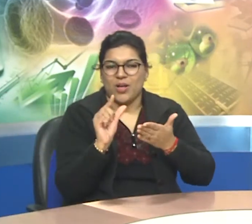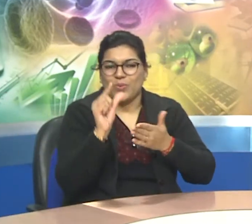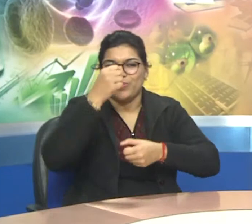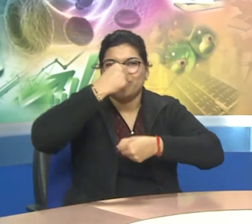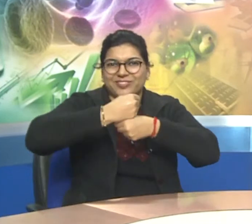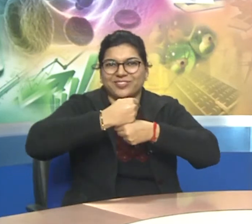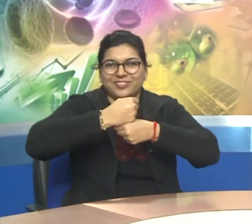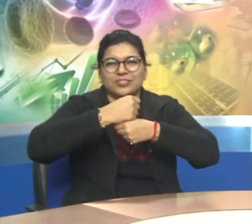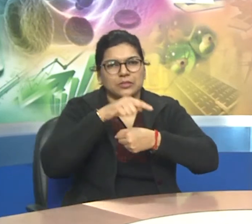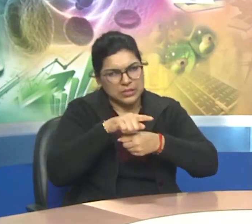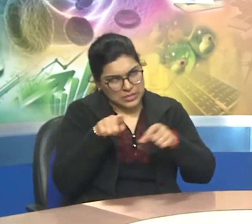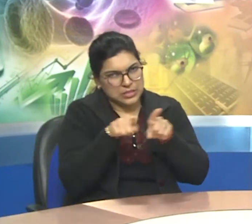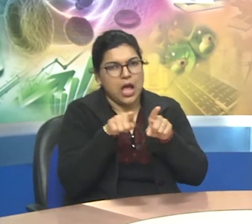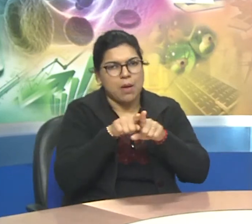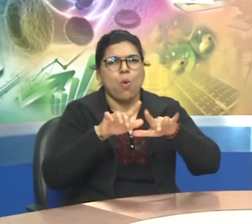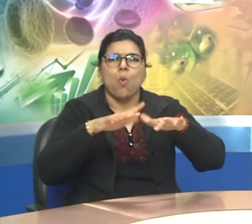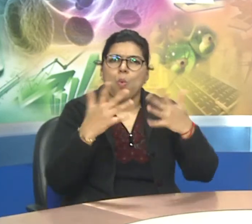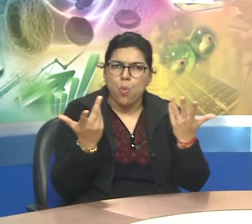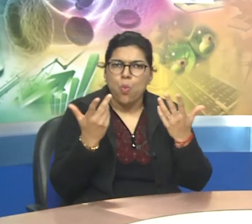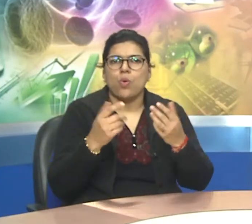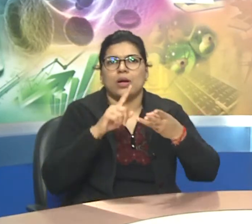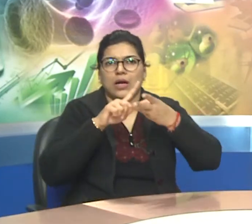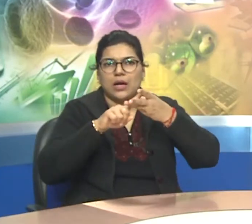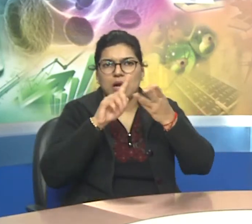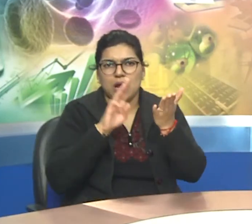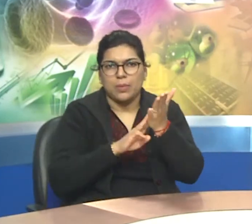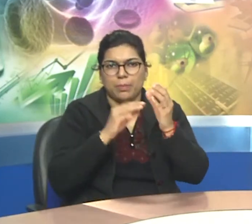to hug or to embrace.